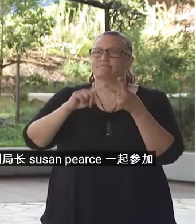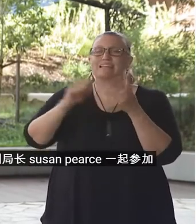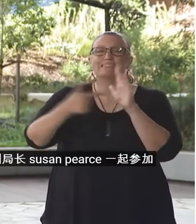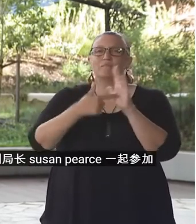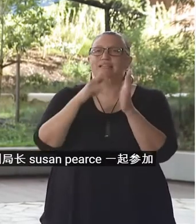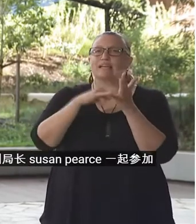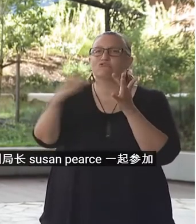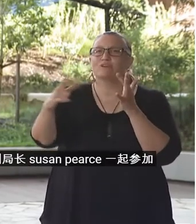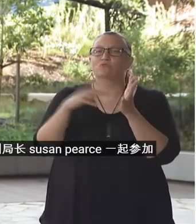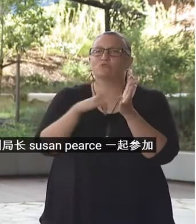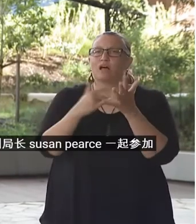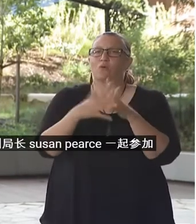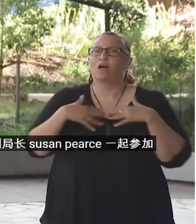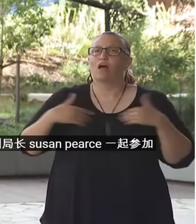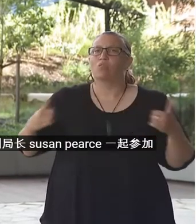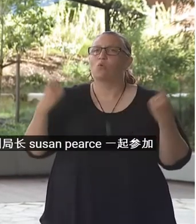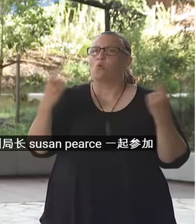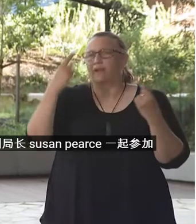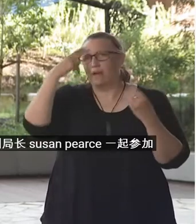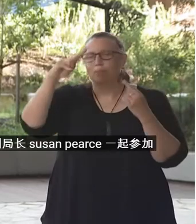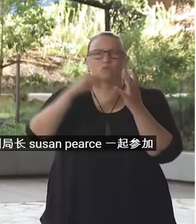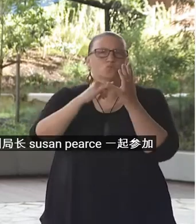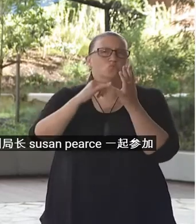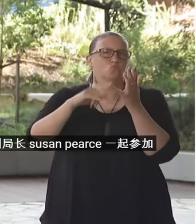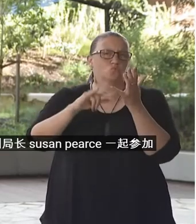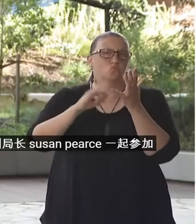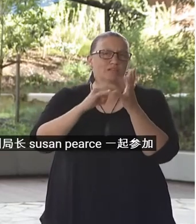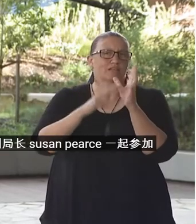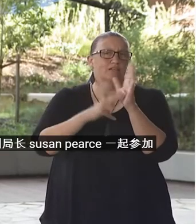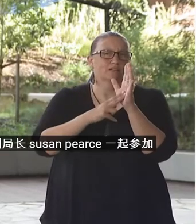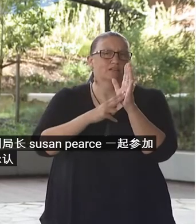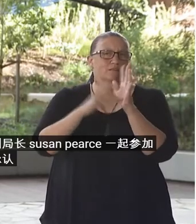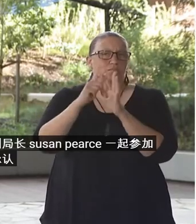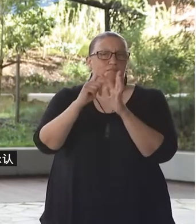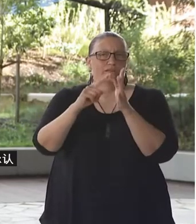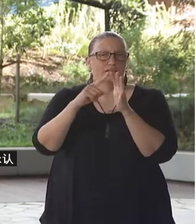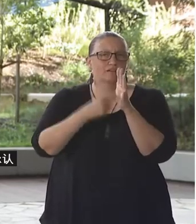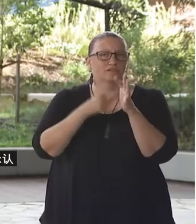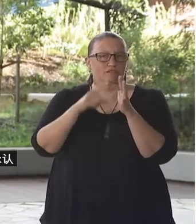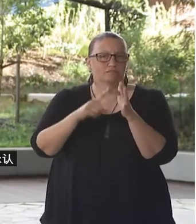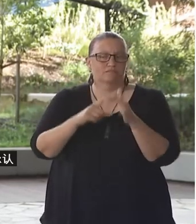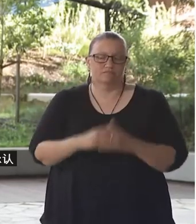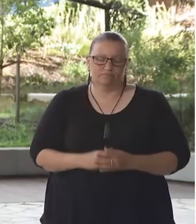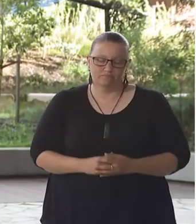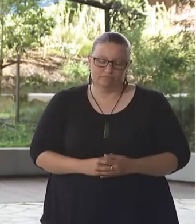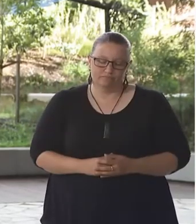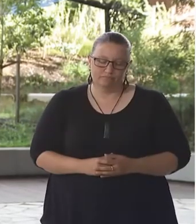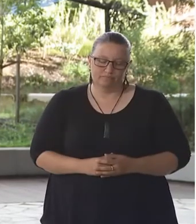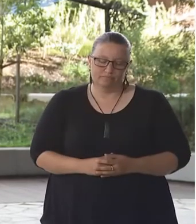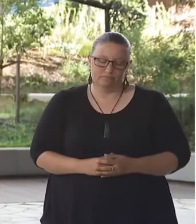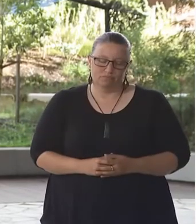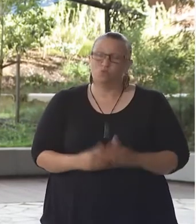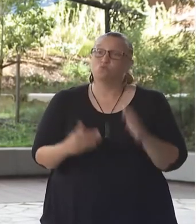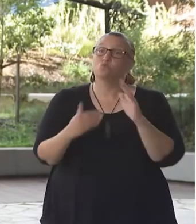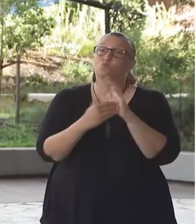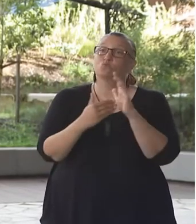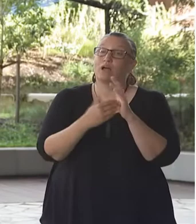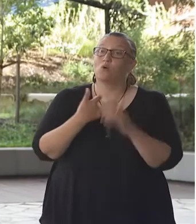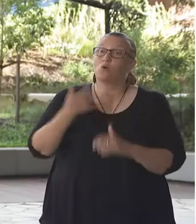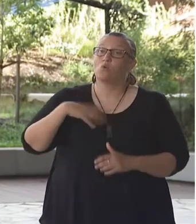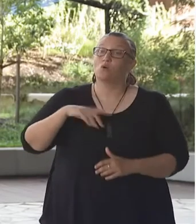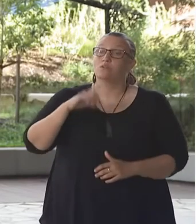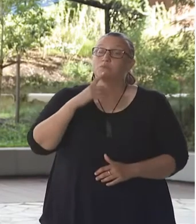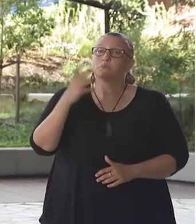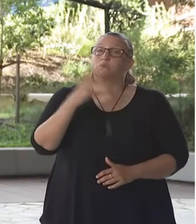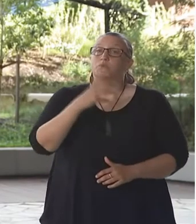Wales Health. Can I begin by today acknowledging the fact that 29 people across our